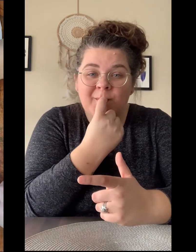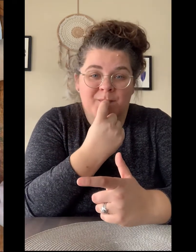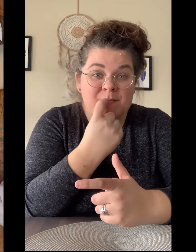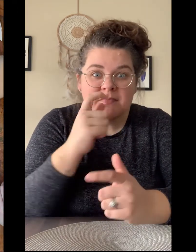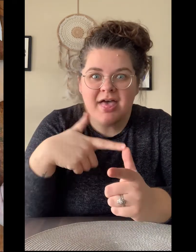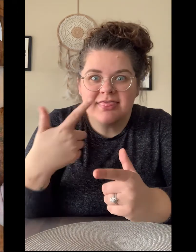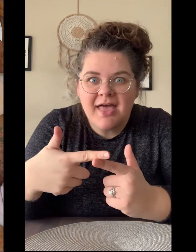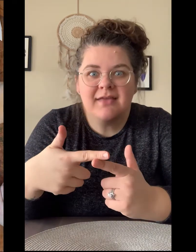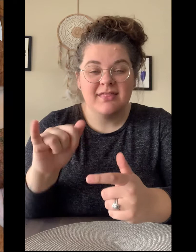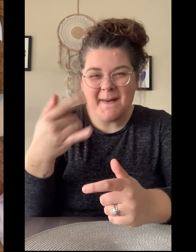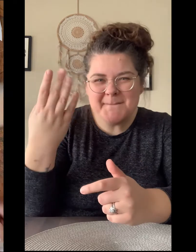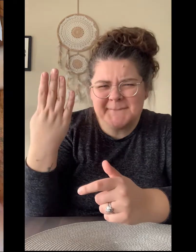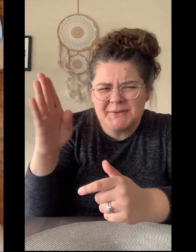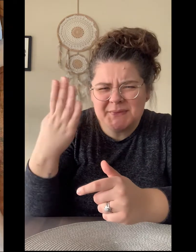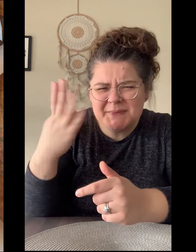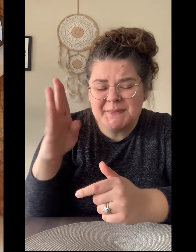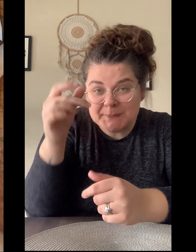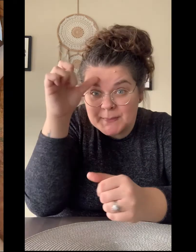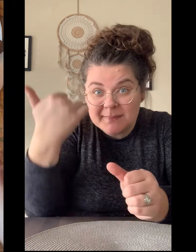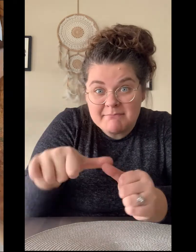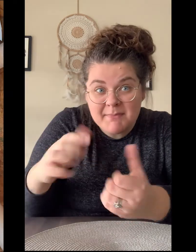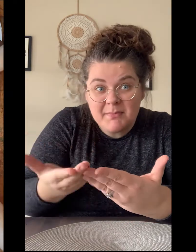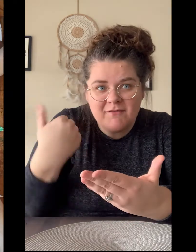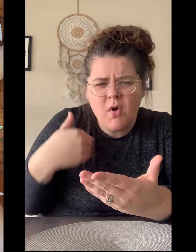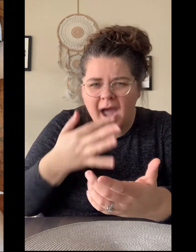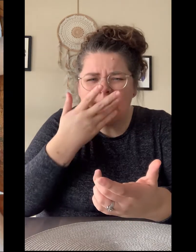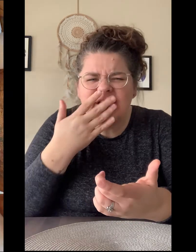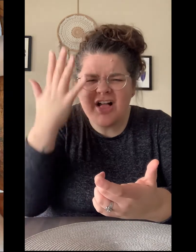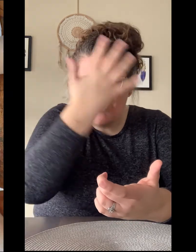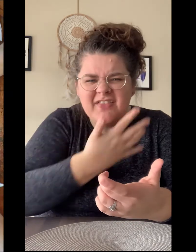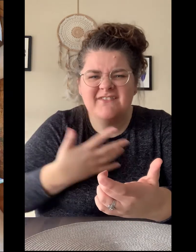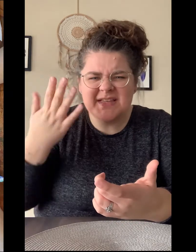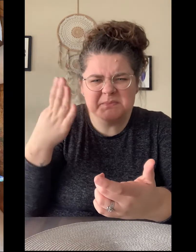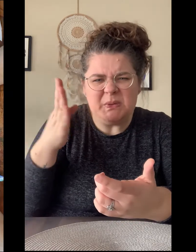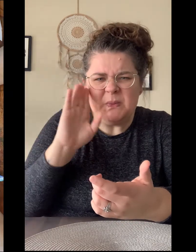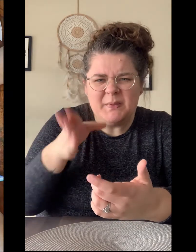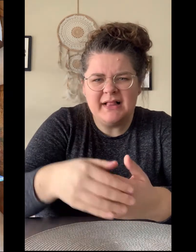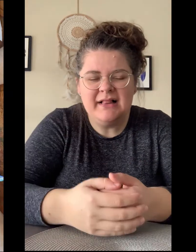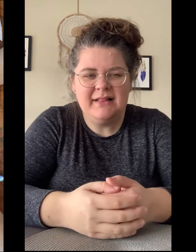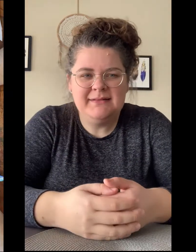And you know what? I'm going to take that blue, just like I did with these. I'm going to color the face too.